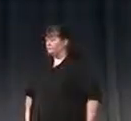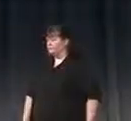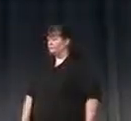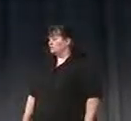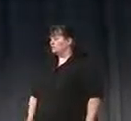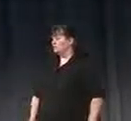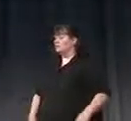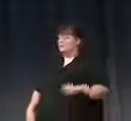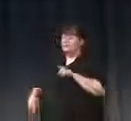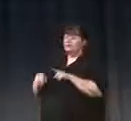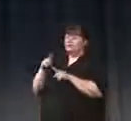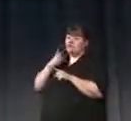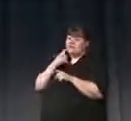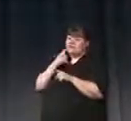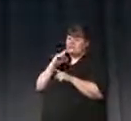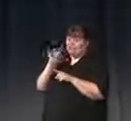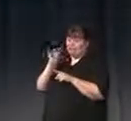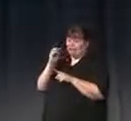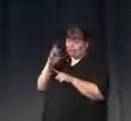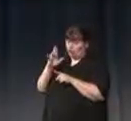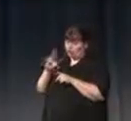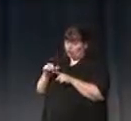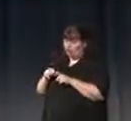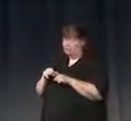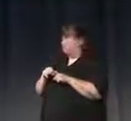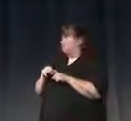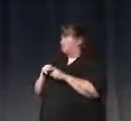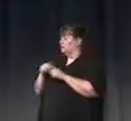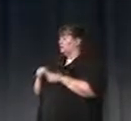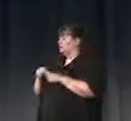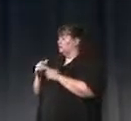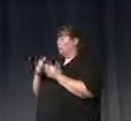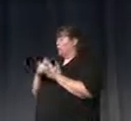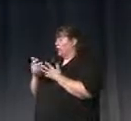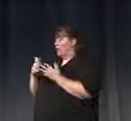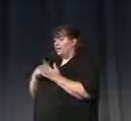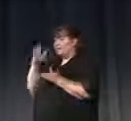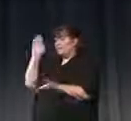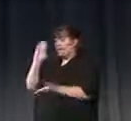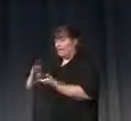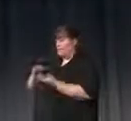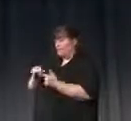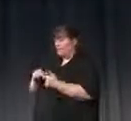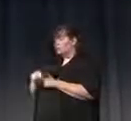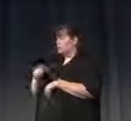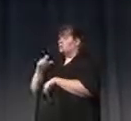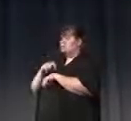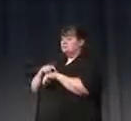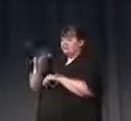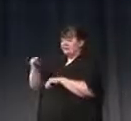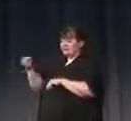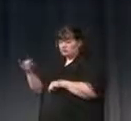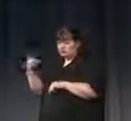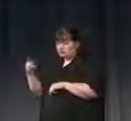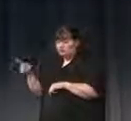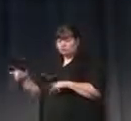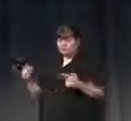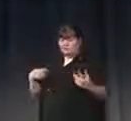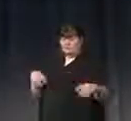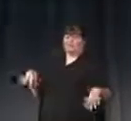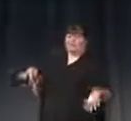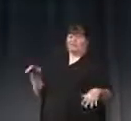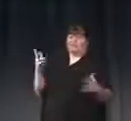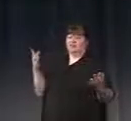where it decays linearly. These are the cases where the frequency-dependent decay is wrong. Here's where we actually time-reversed it. And so people are always worse. And so